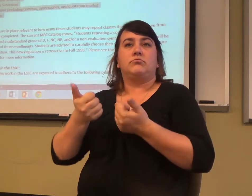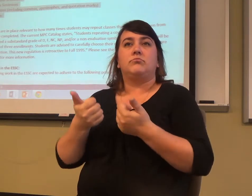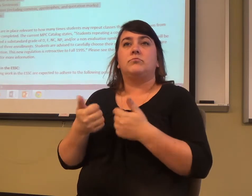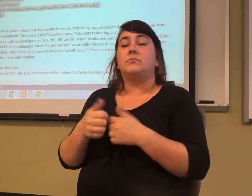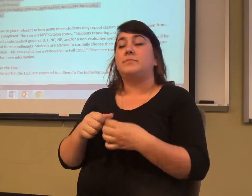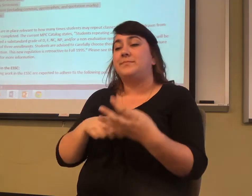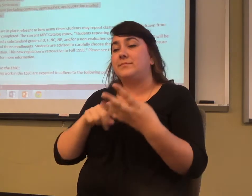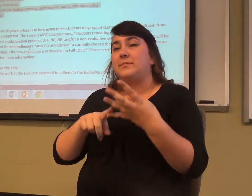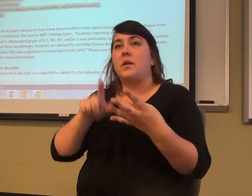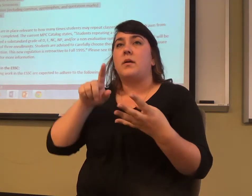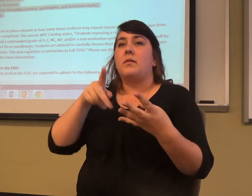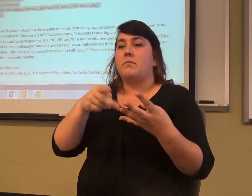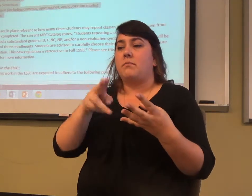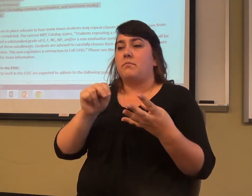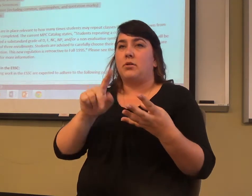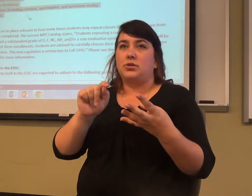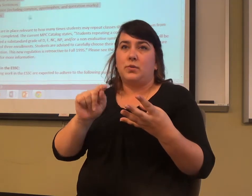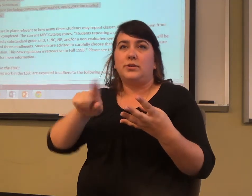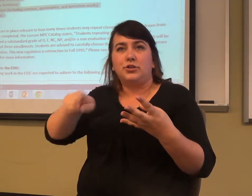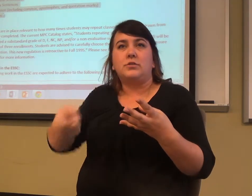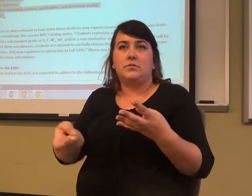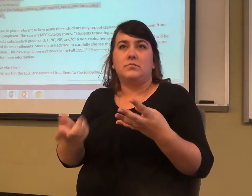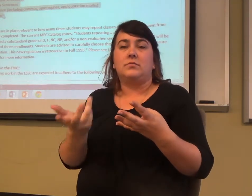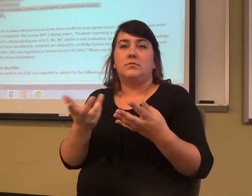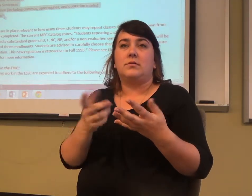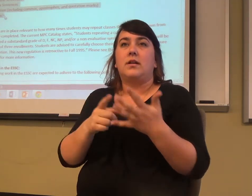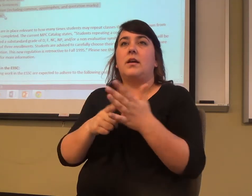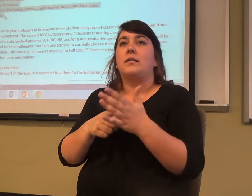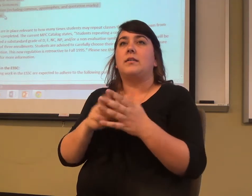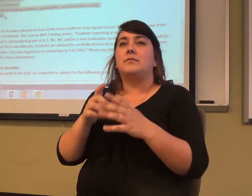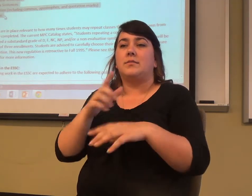about punctuation and some time spent on pronouns.